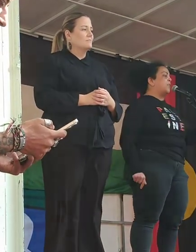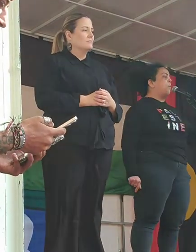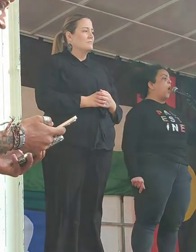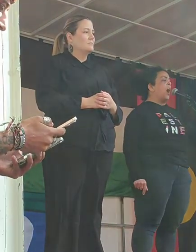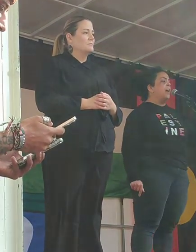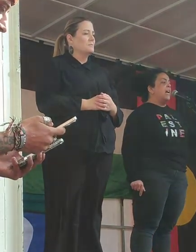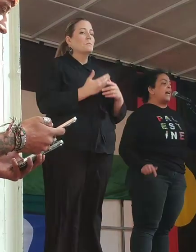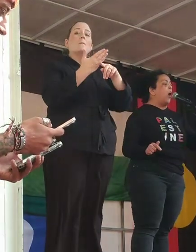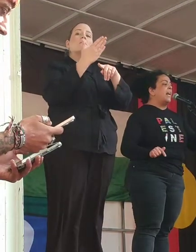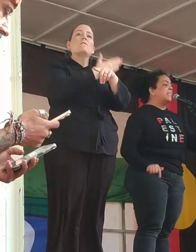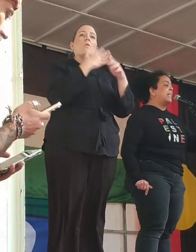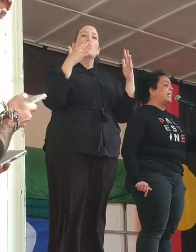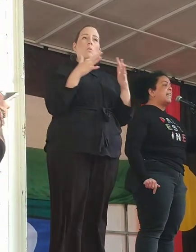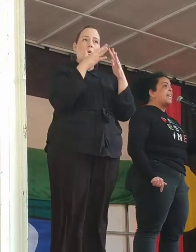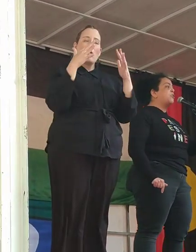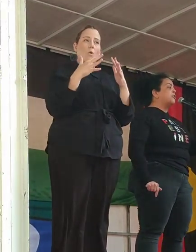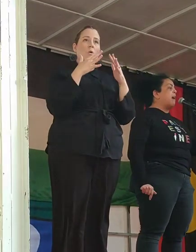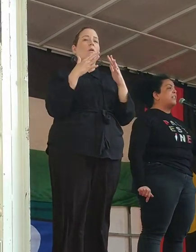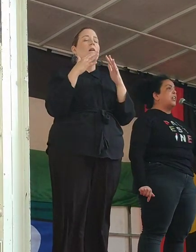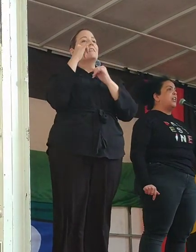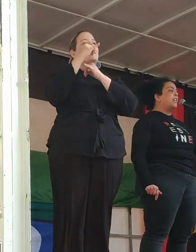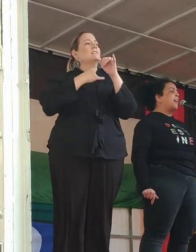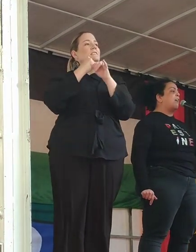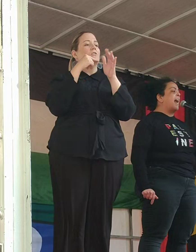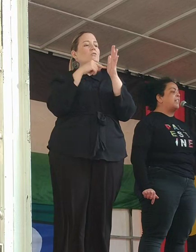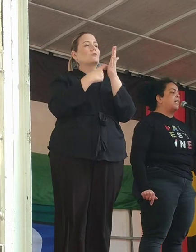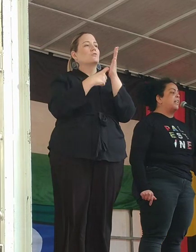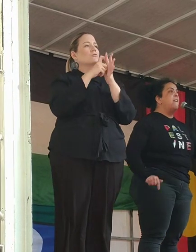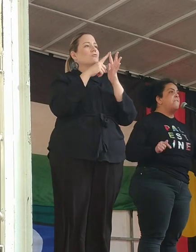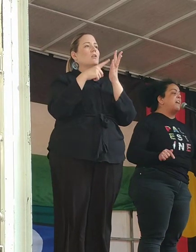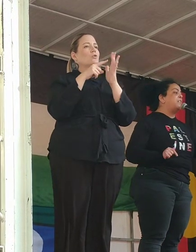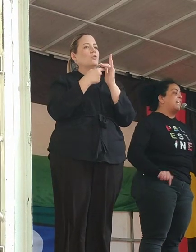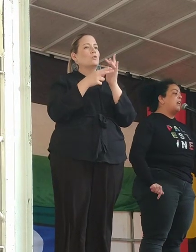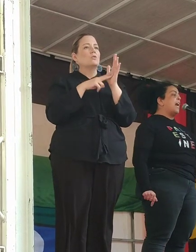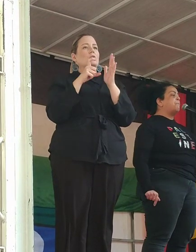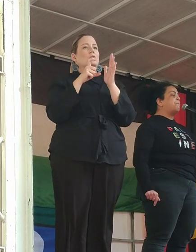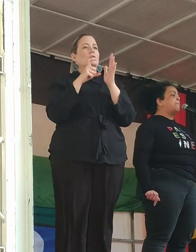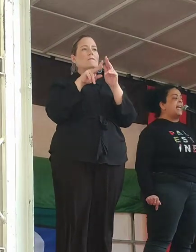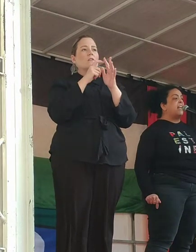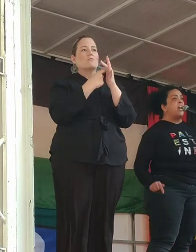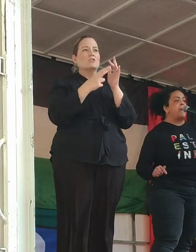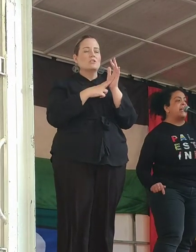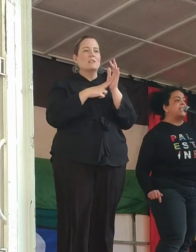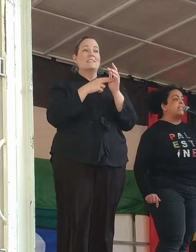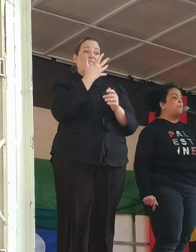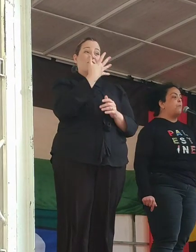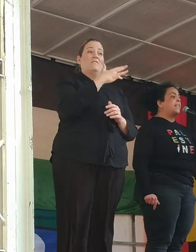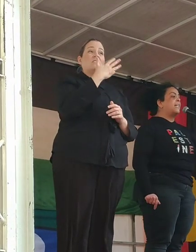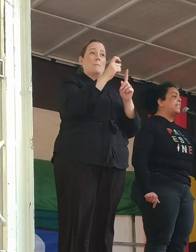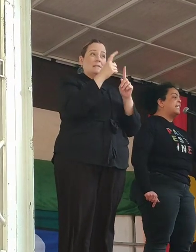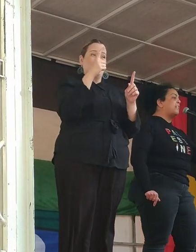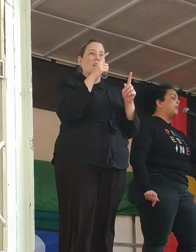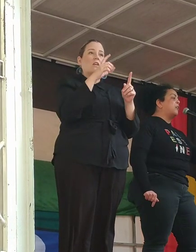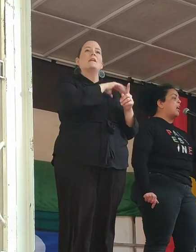Prior to the war, according to the International Trade Union Confederation, 59% of Palestinian workers